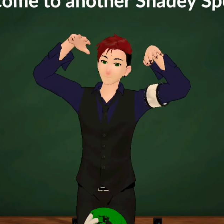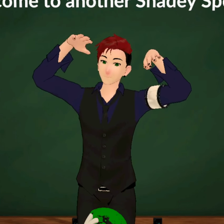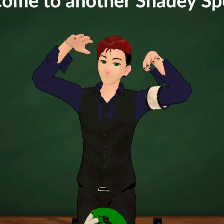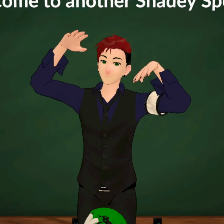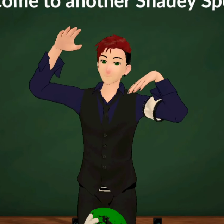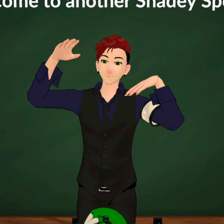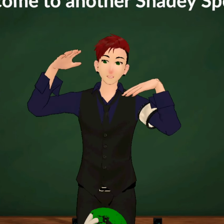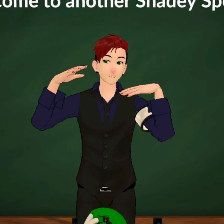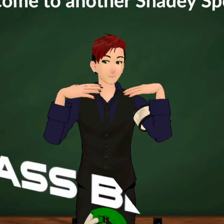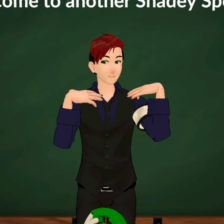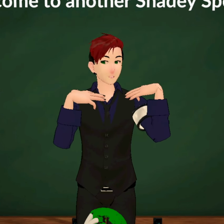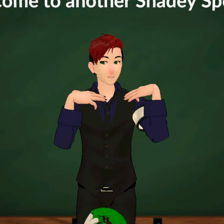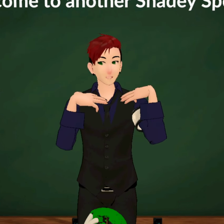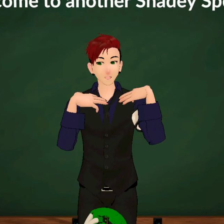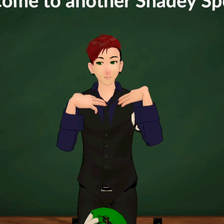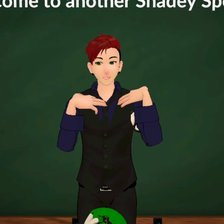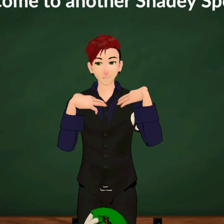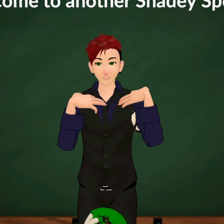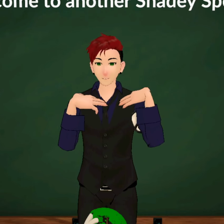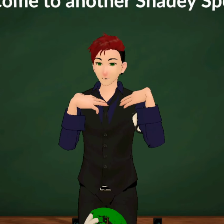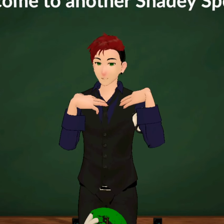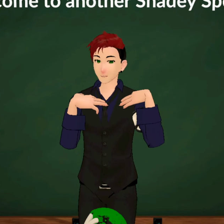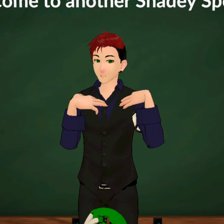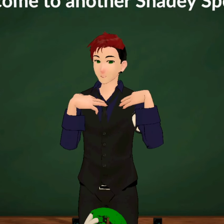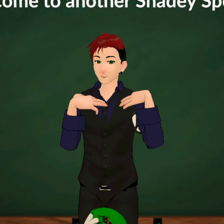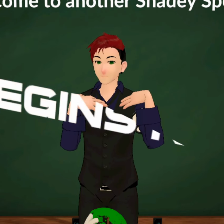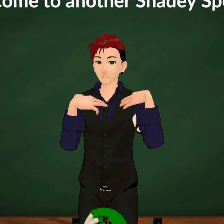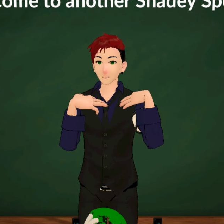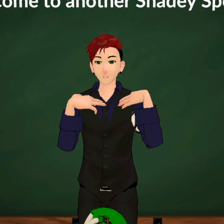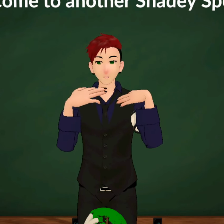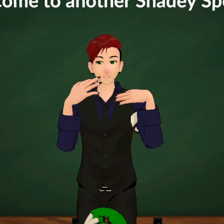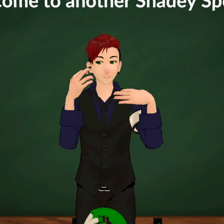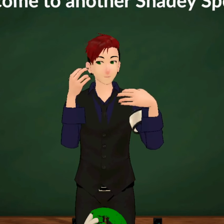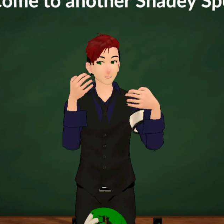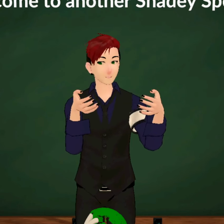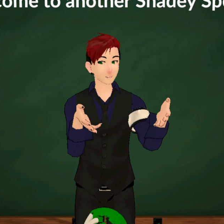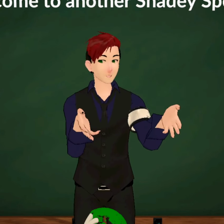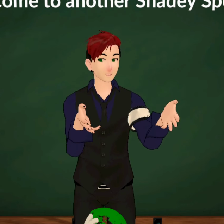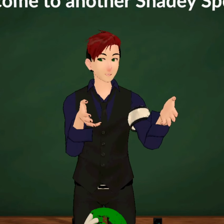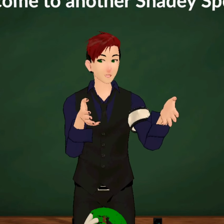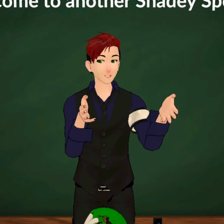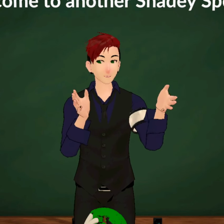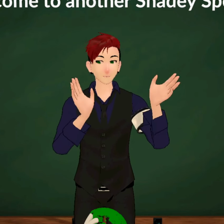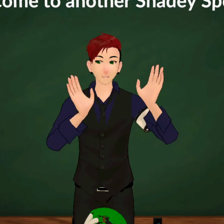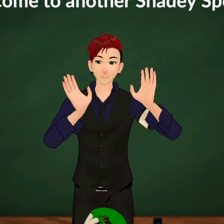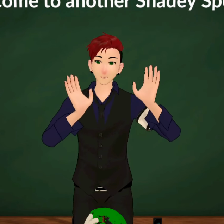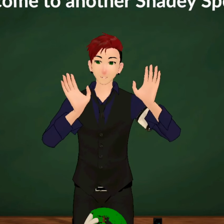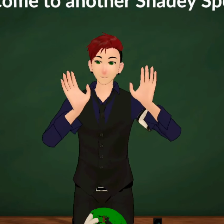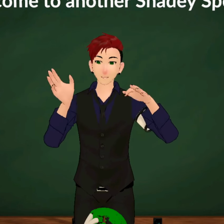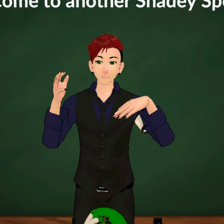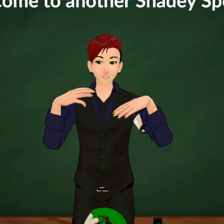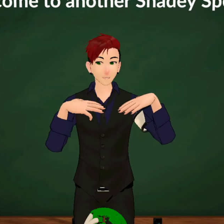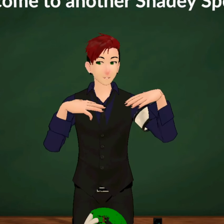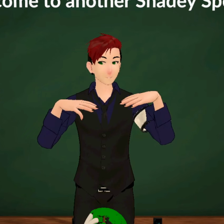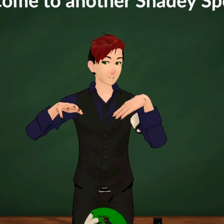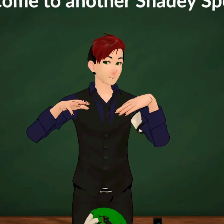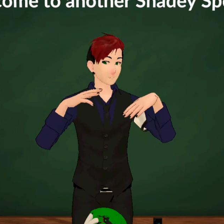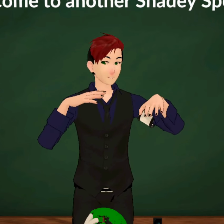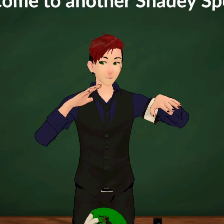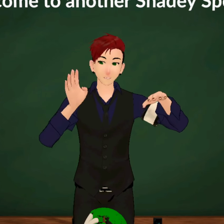Hey. I know some people have come to my Shady Specials before, so you probably know that I typically am I'm going to rant and rave and talk